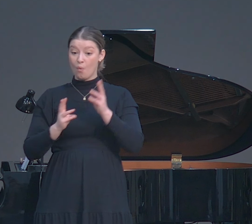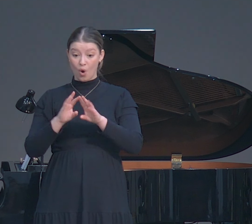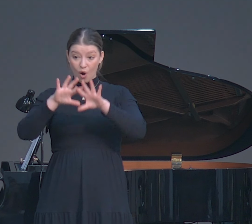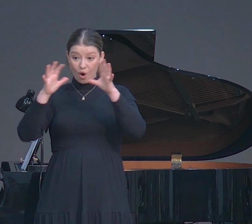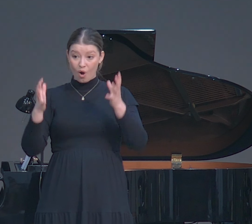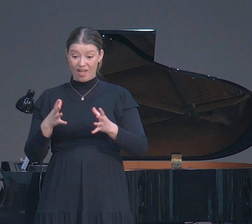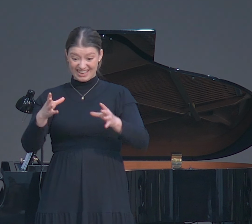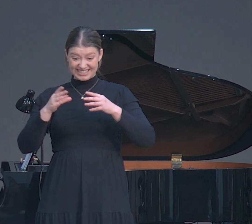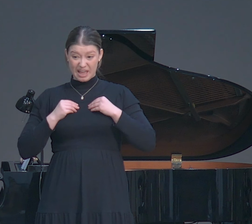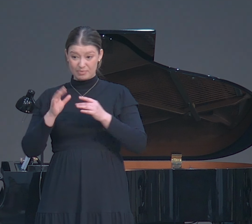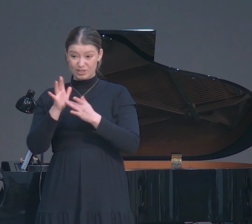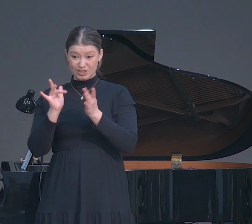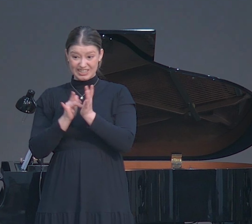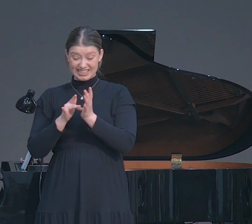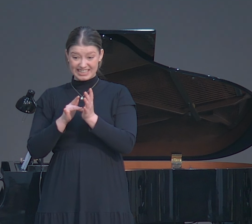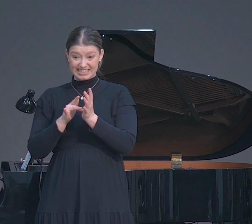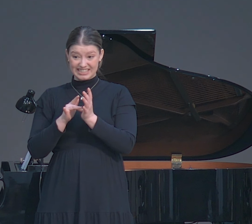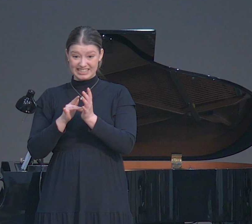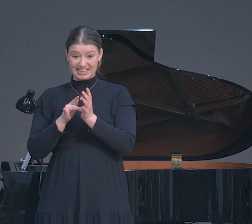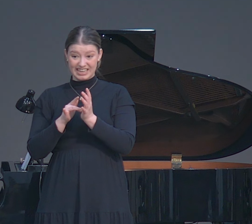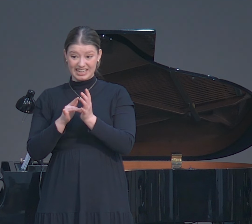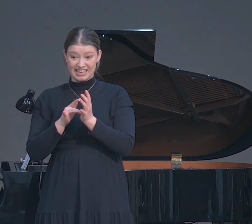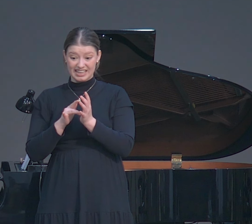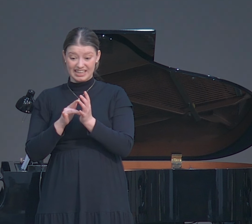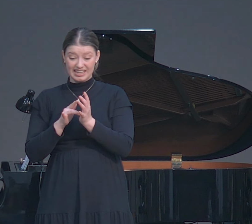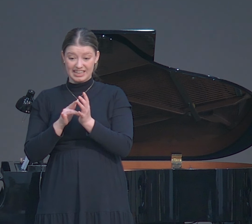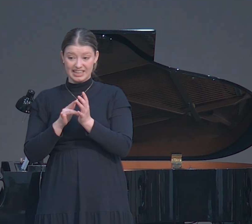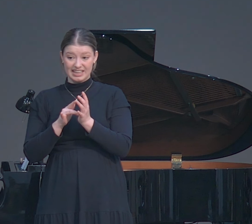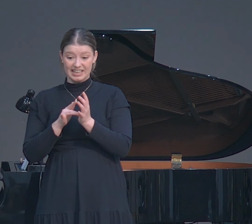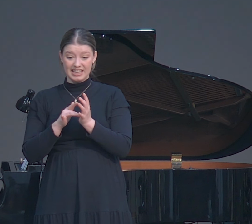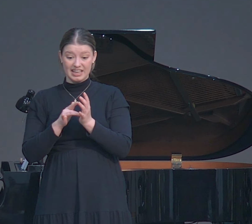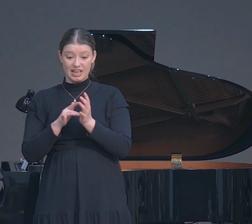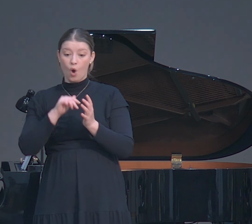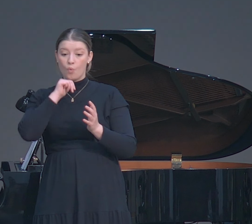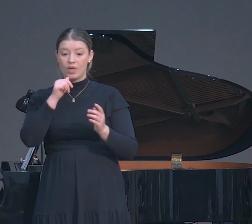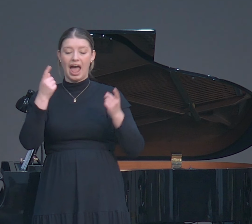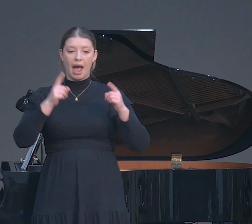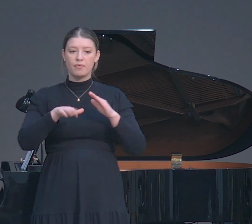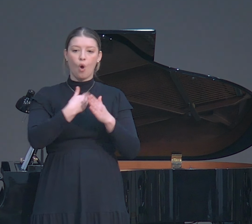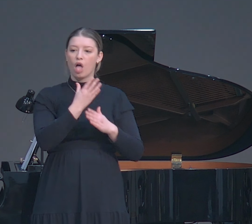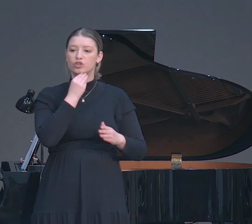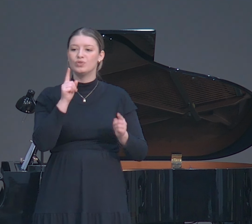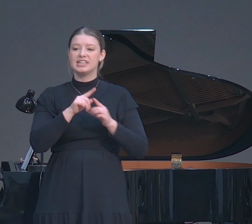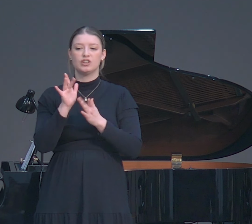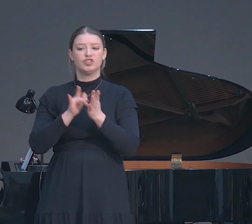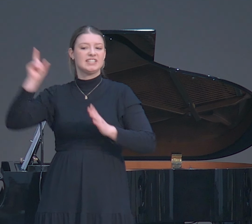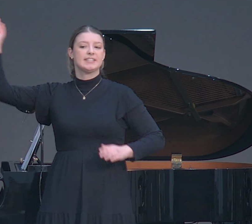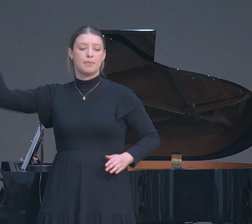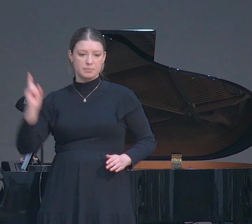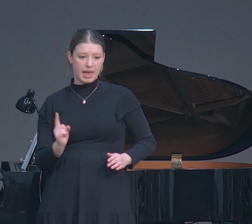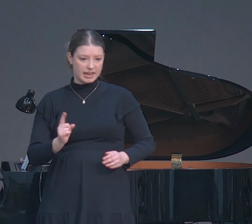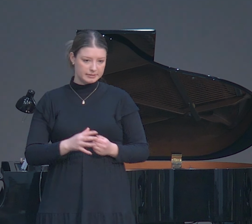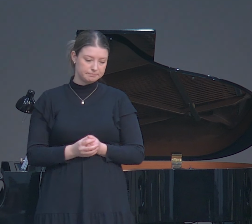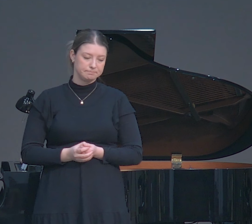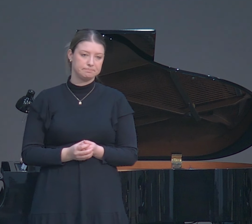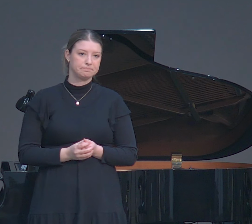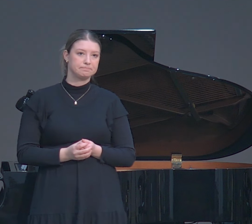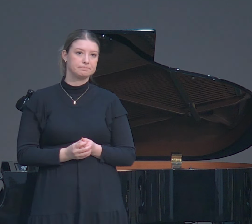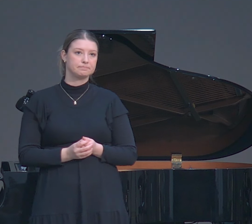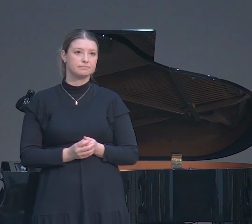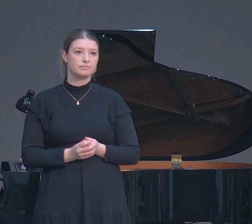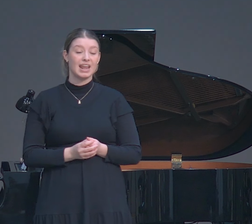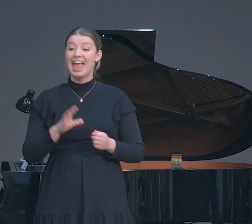of Jesus among Jews until the end arrives. There's a priority for the mission. So even when the mission's